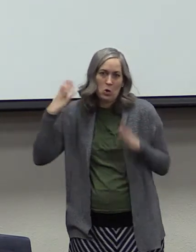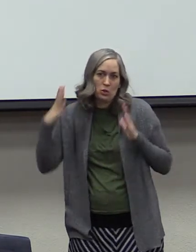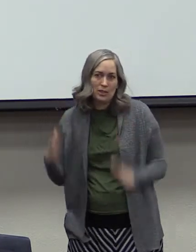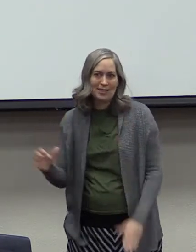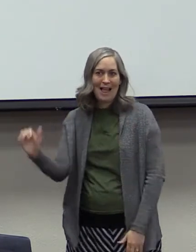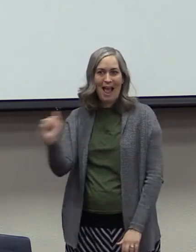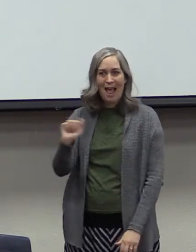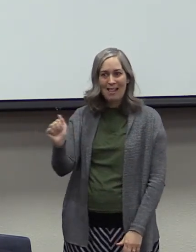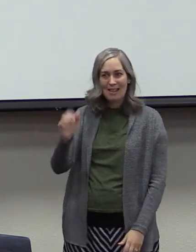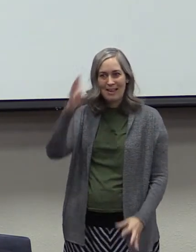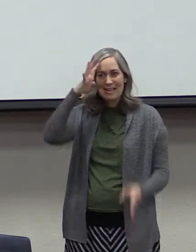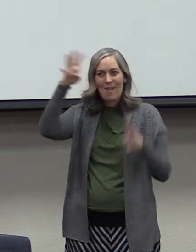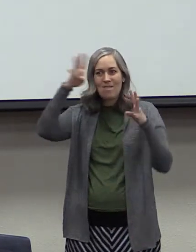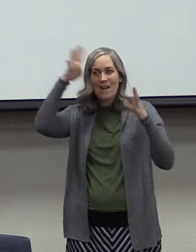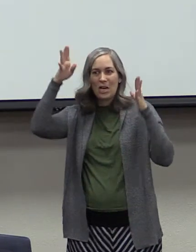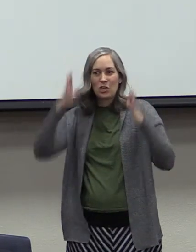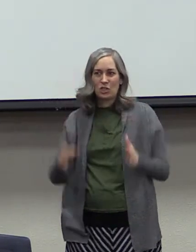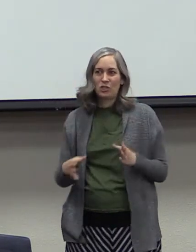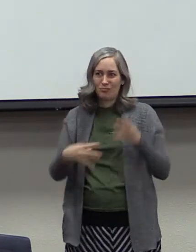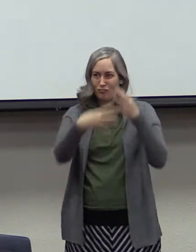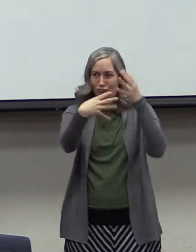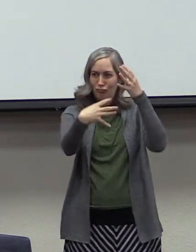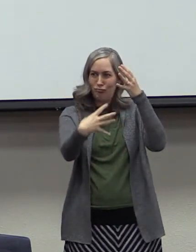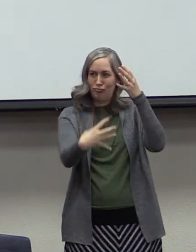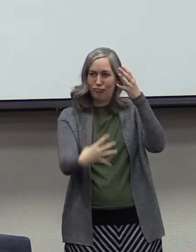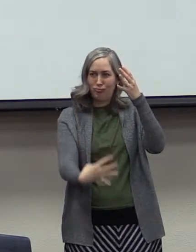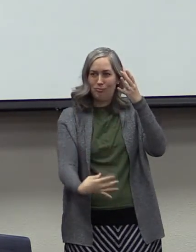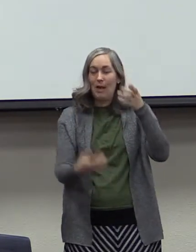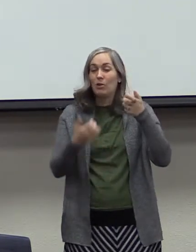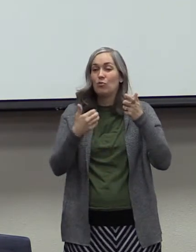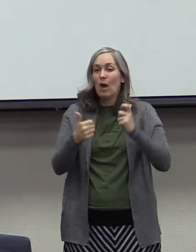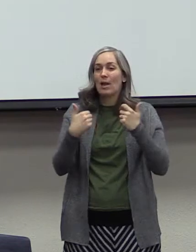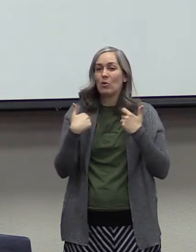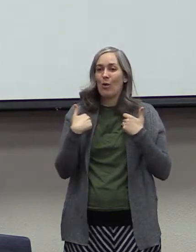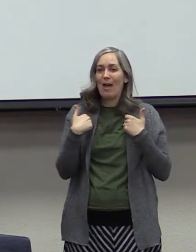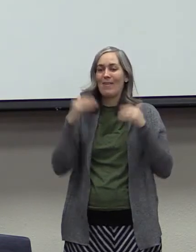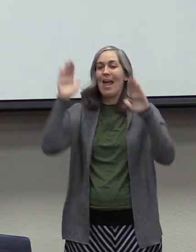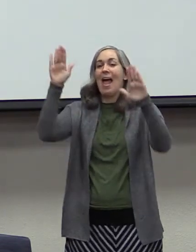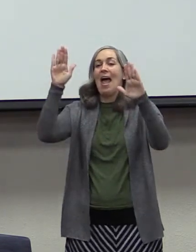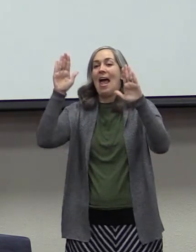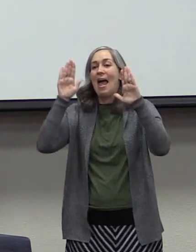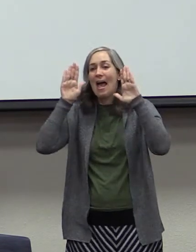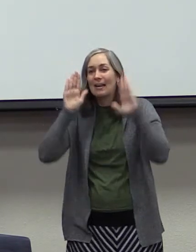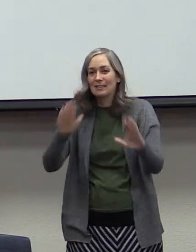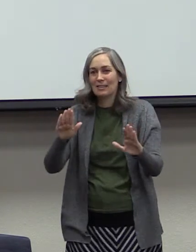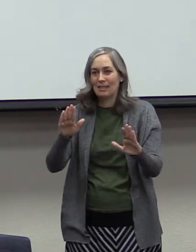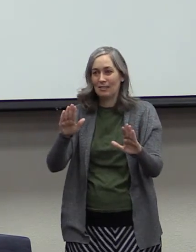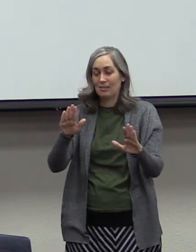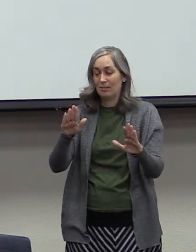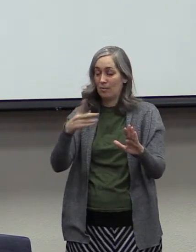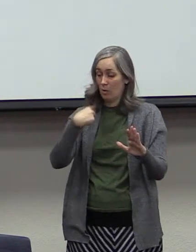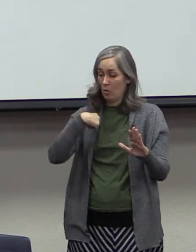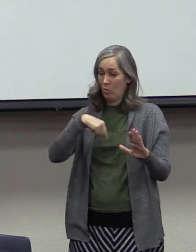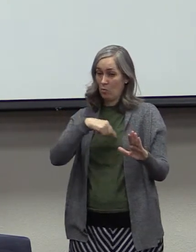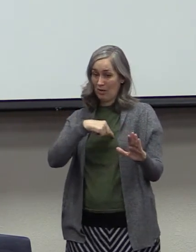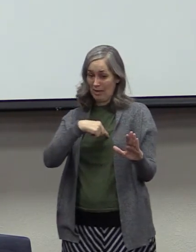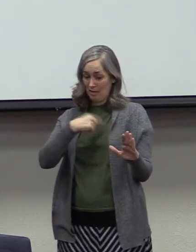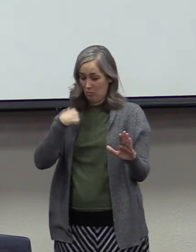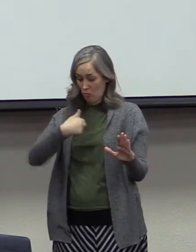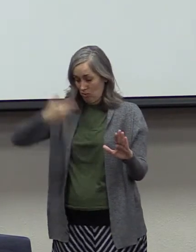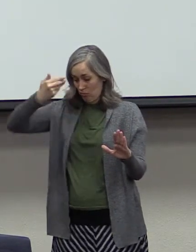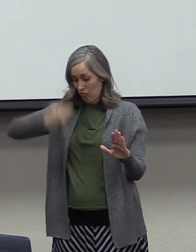athletes, and the list go on, and they strive for excellence. Should we not, as Christ followers,